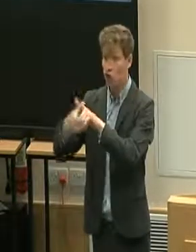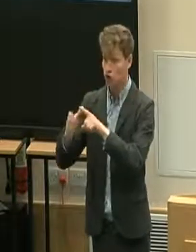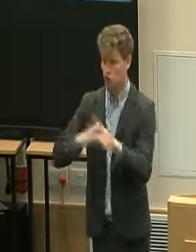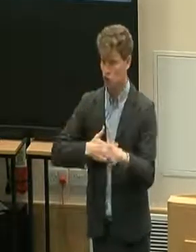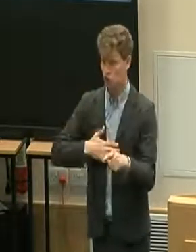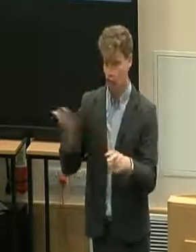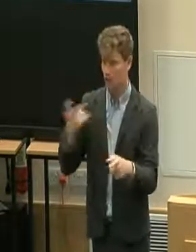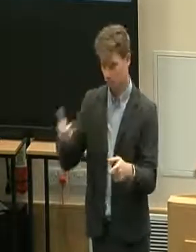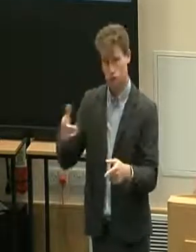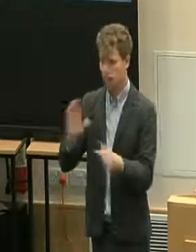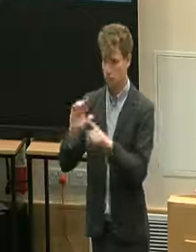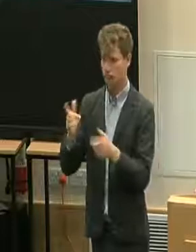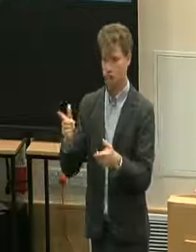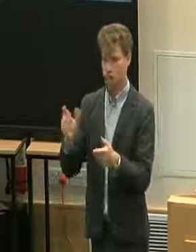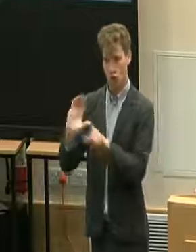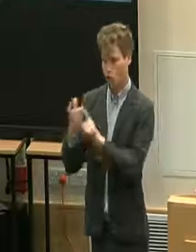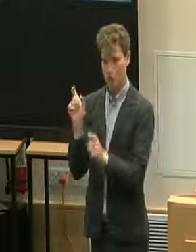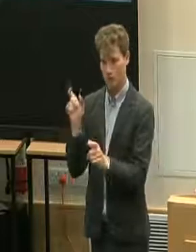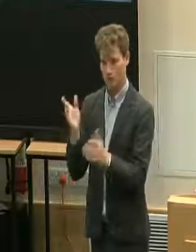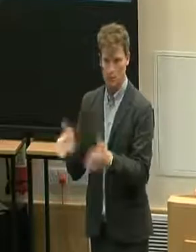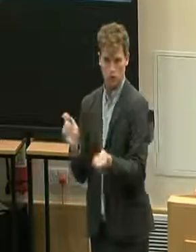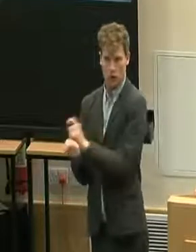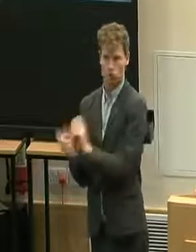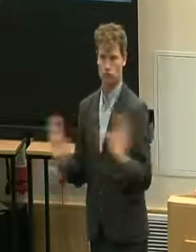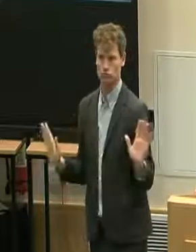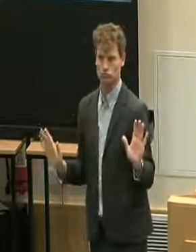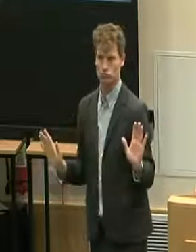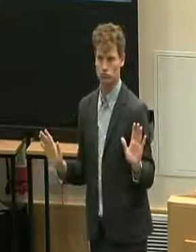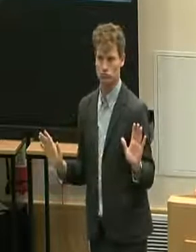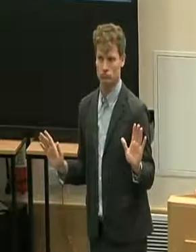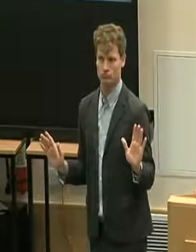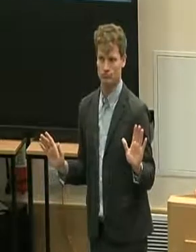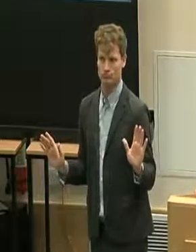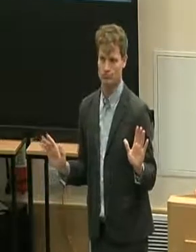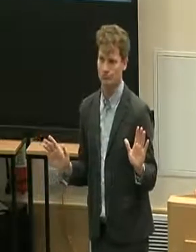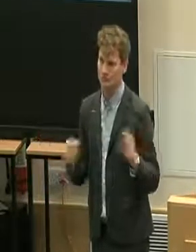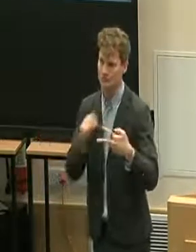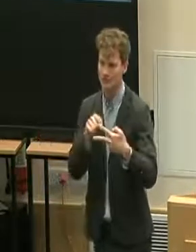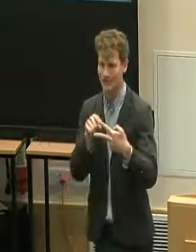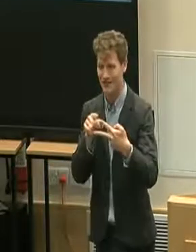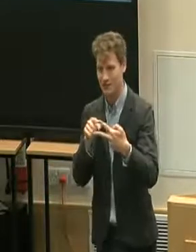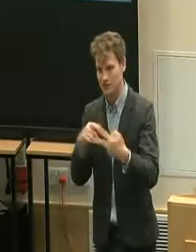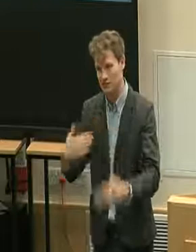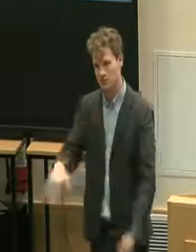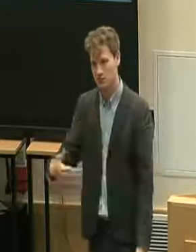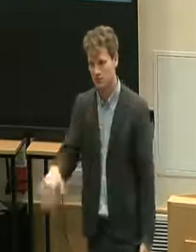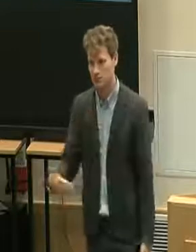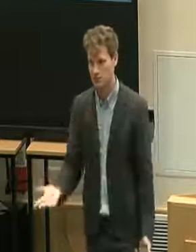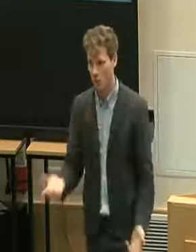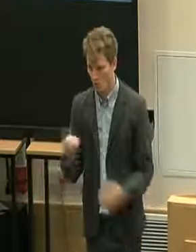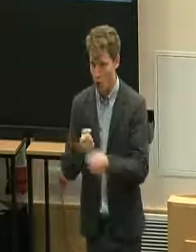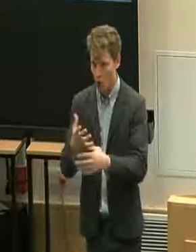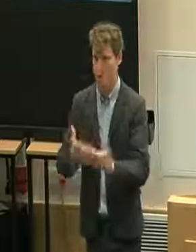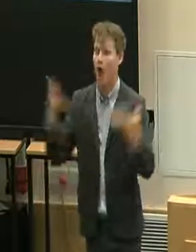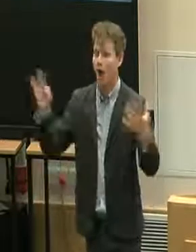A blunt and pretty useless, and certainly not, it won't win you too many friends either, I might add. Progressive realization,